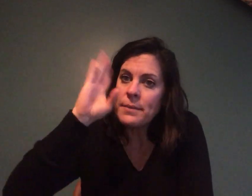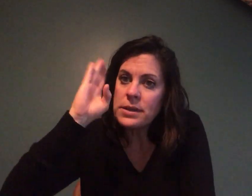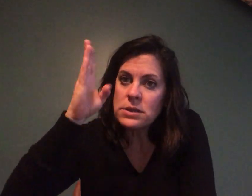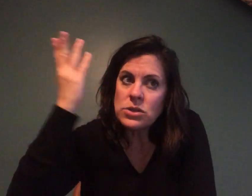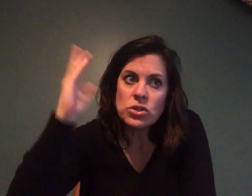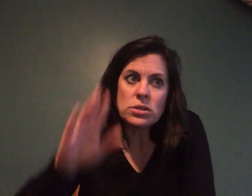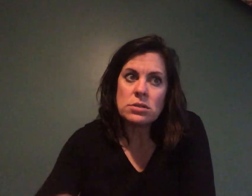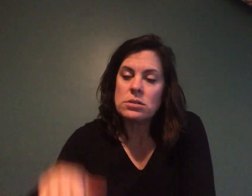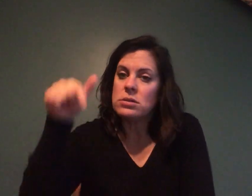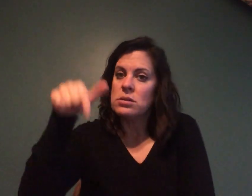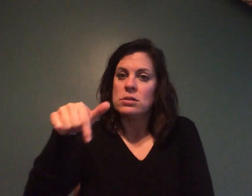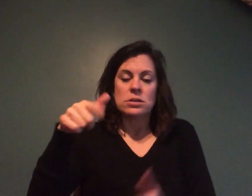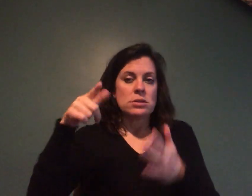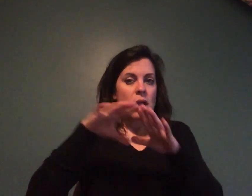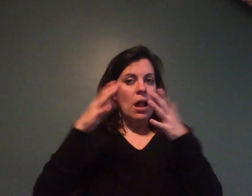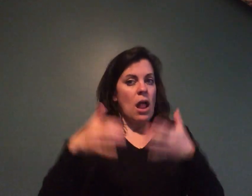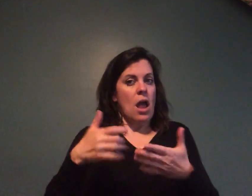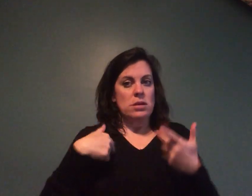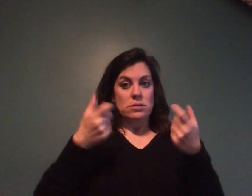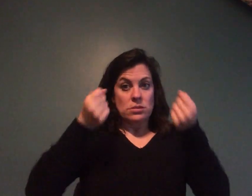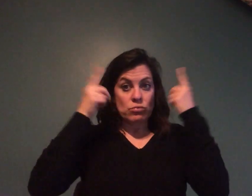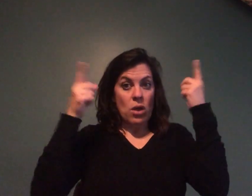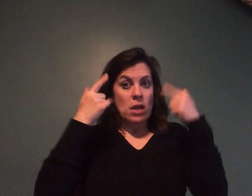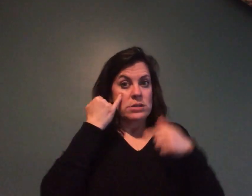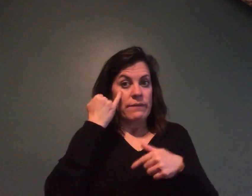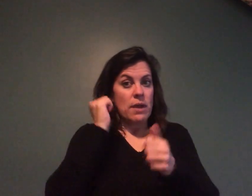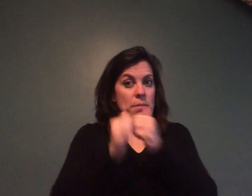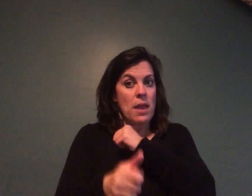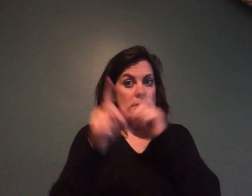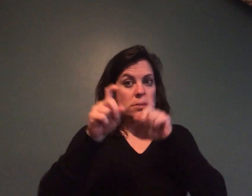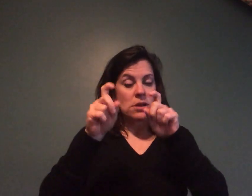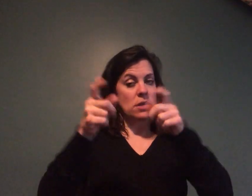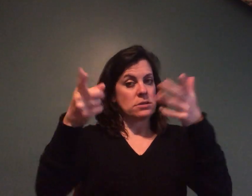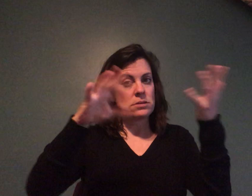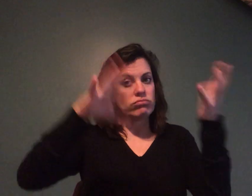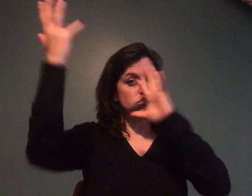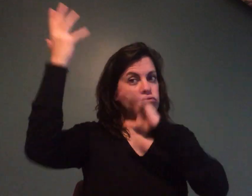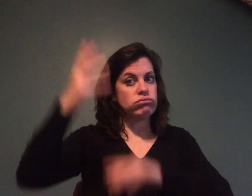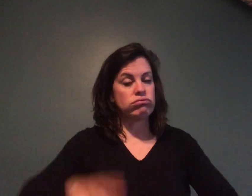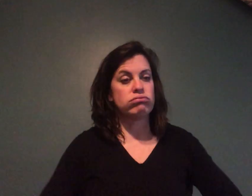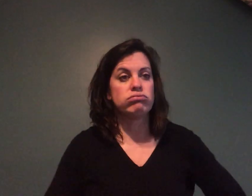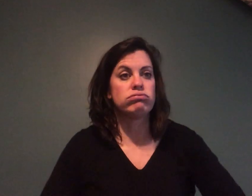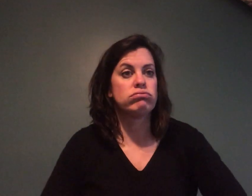Yeah. Yeah, well, you're right. So what are we seeing here, Sam?